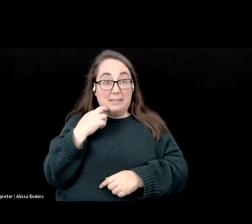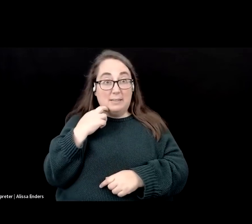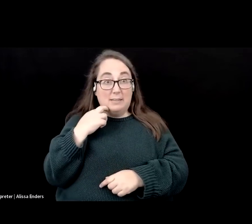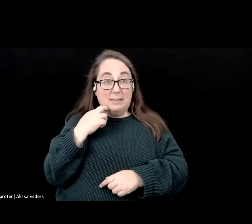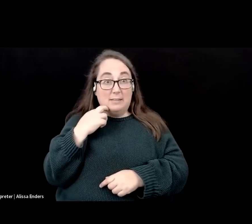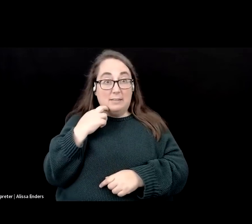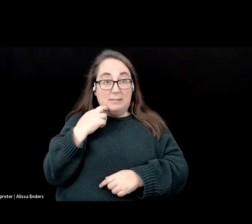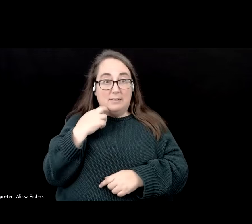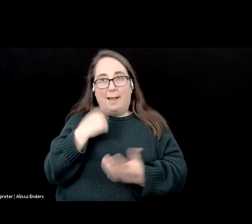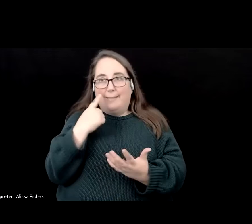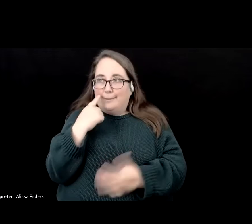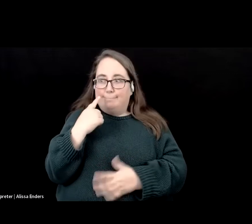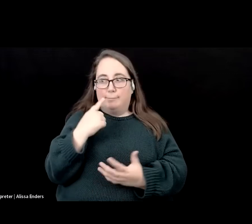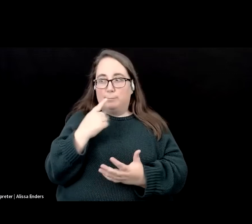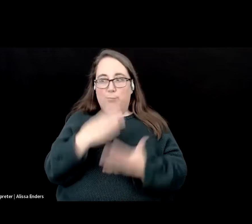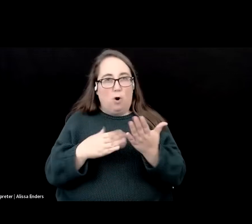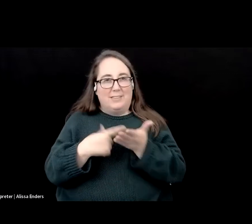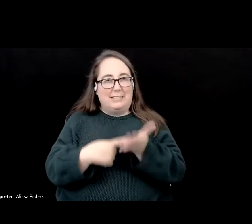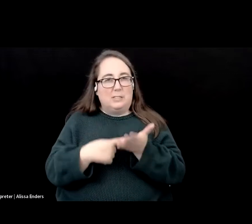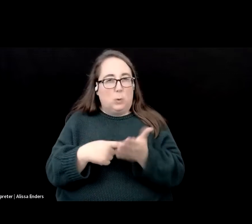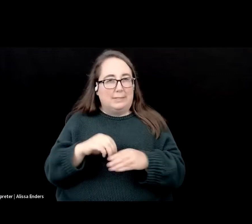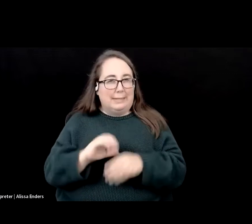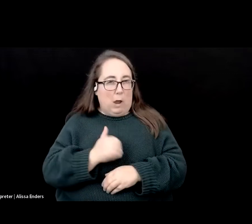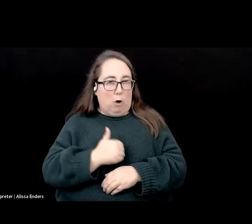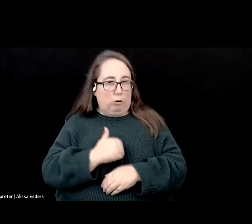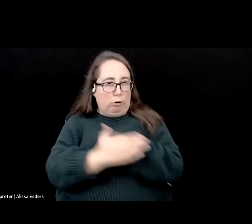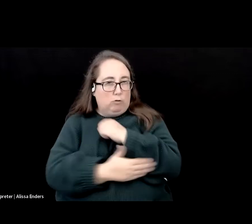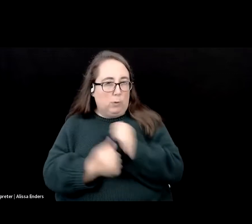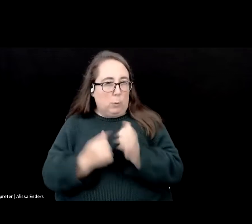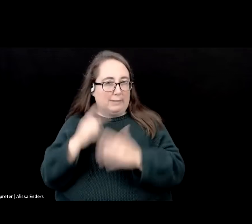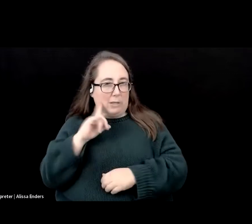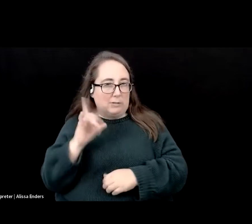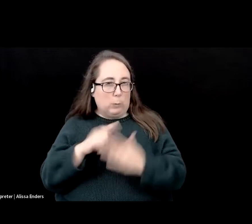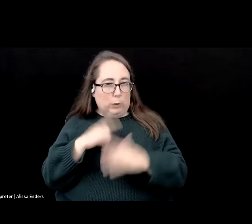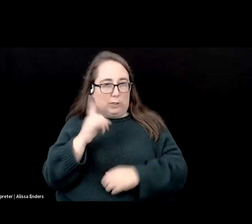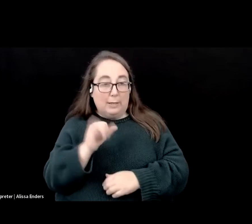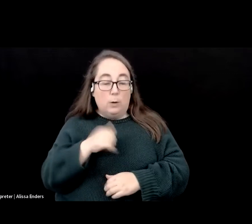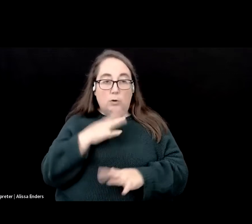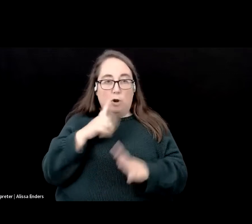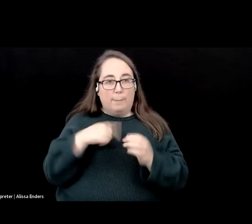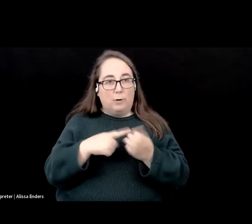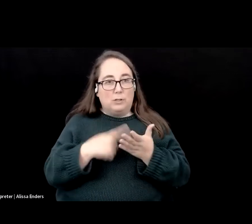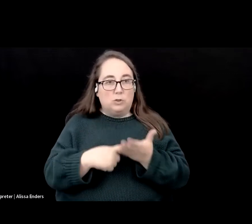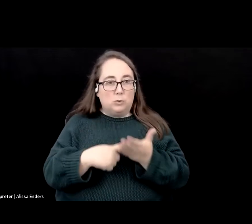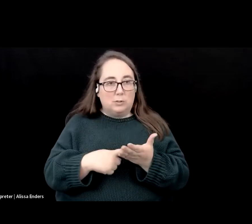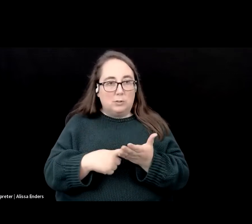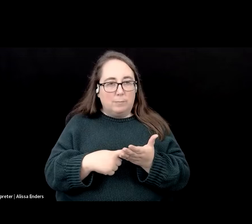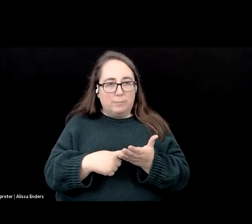our discourse in our democracy and what that sounds like. We talk about issues of increasing polarization